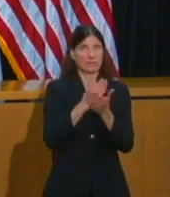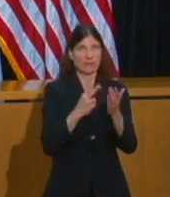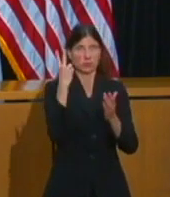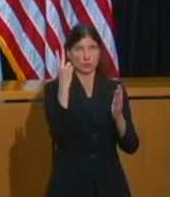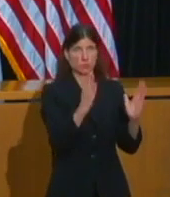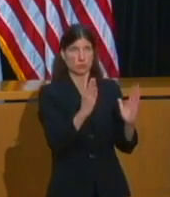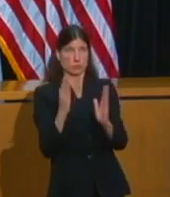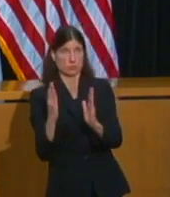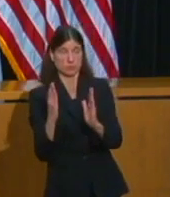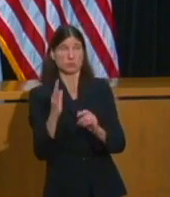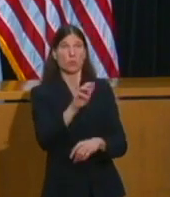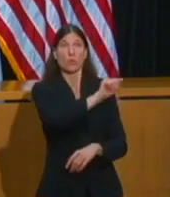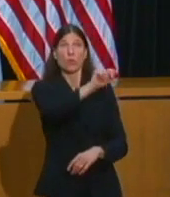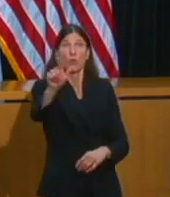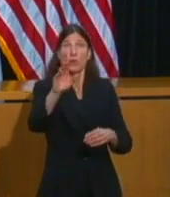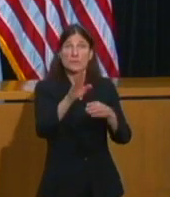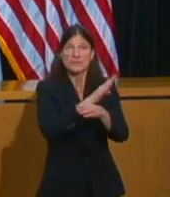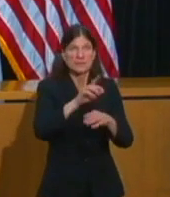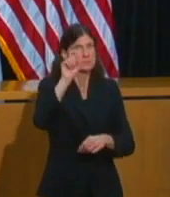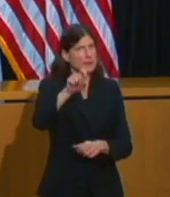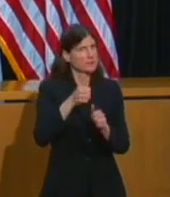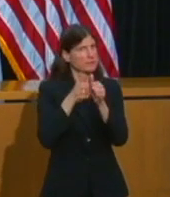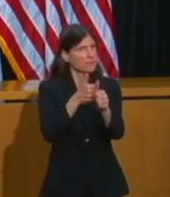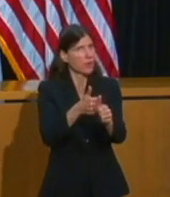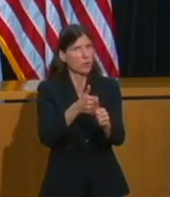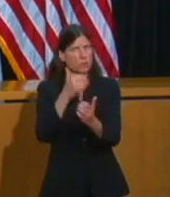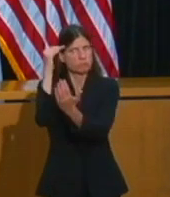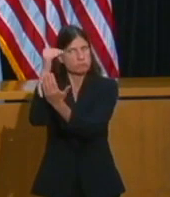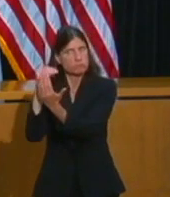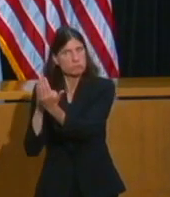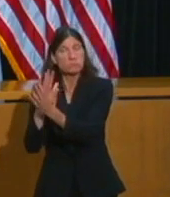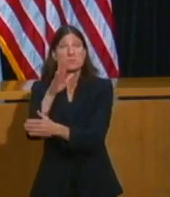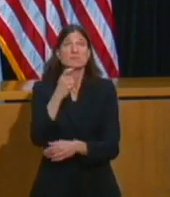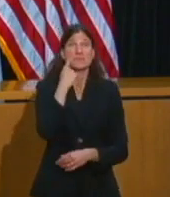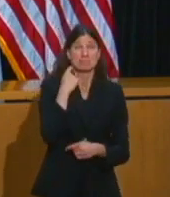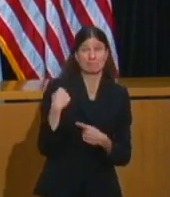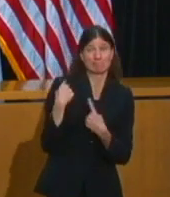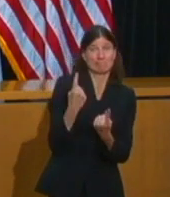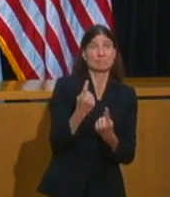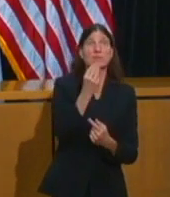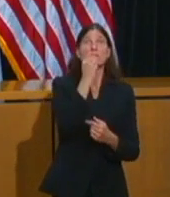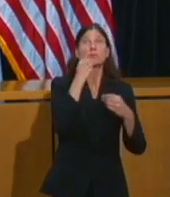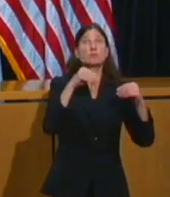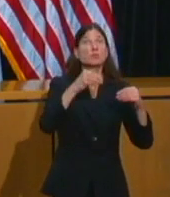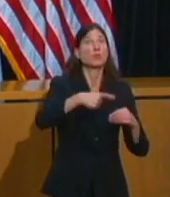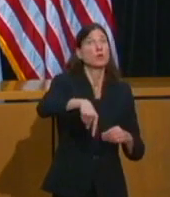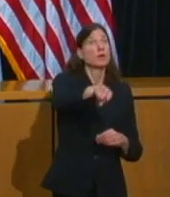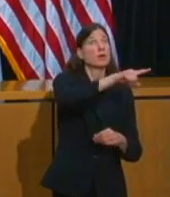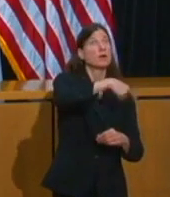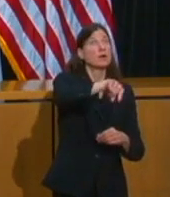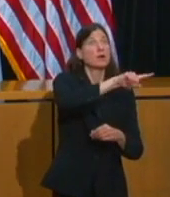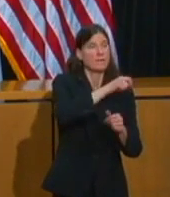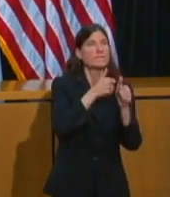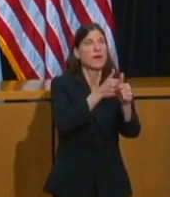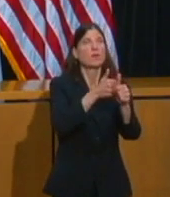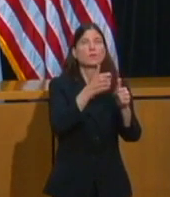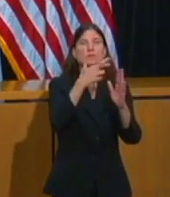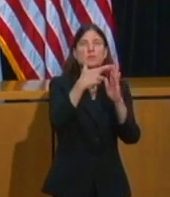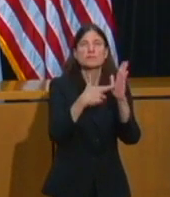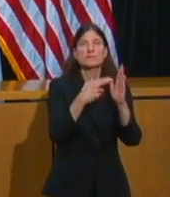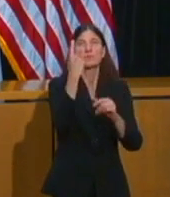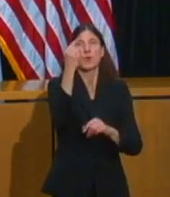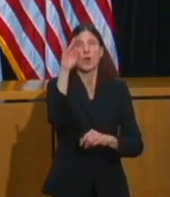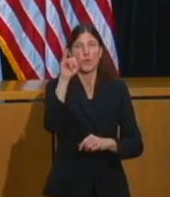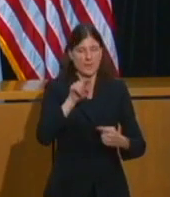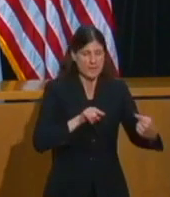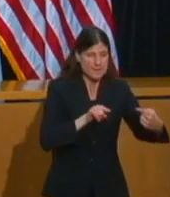pharmacies. The only exception here is farmers markets, which will continue to be governed by DPH guidance. And if you're a retailer